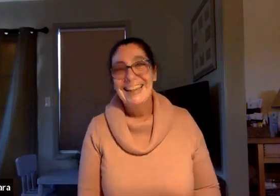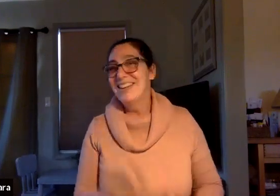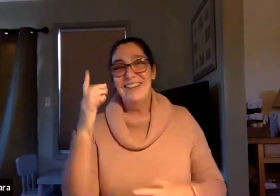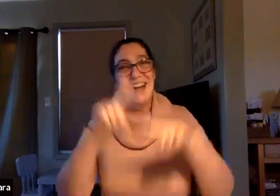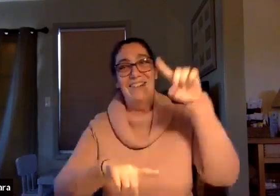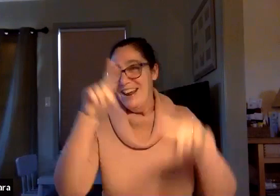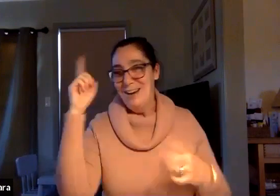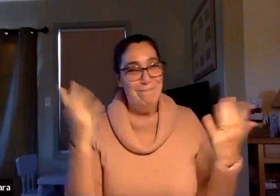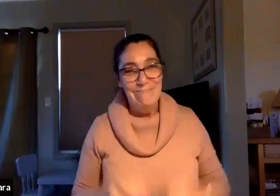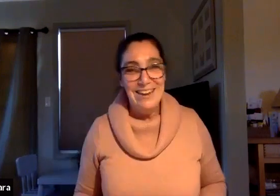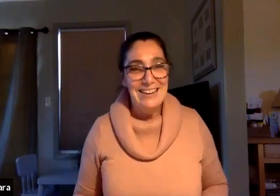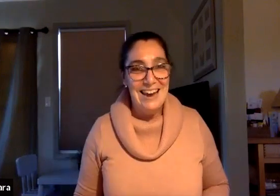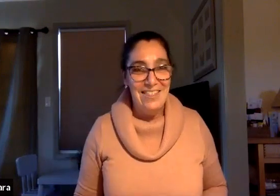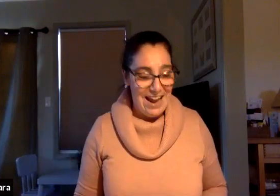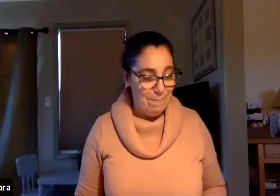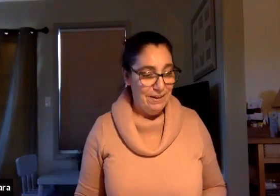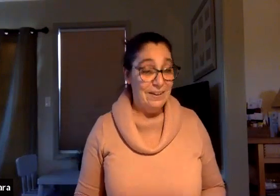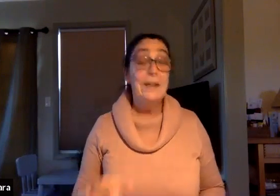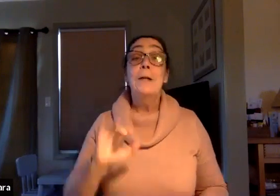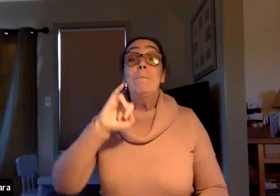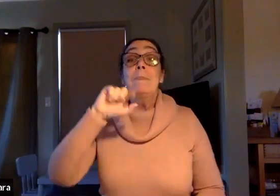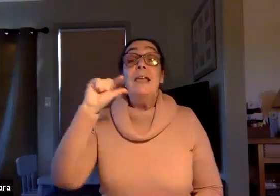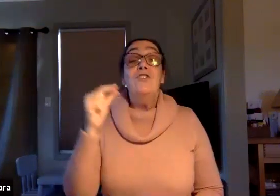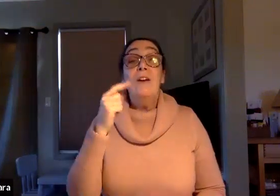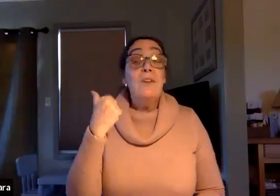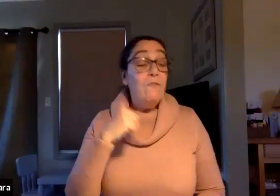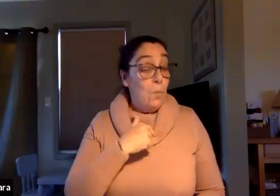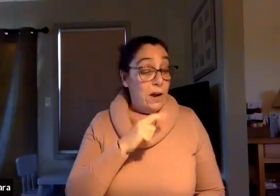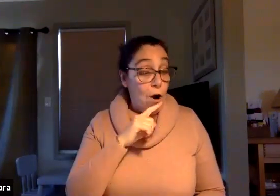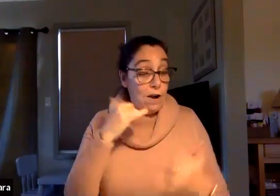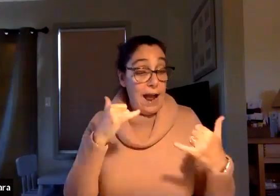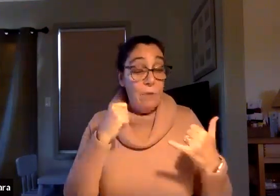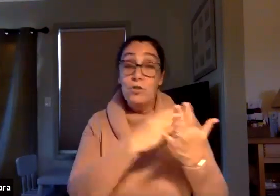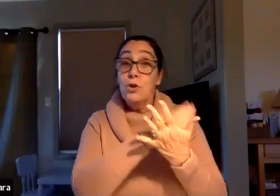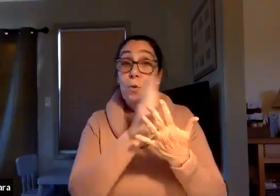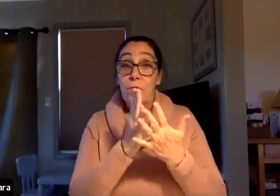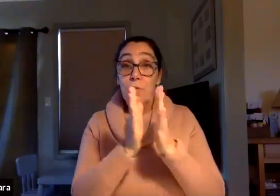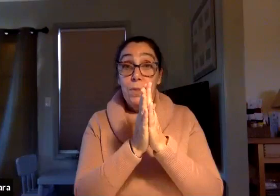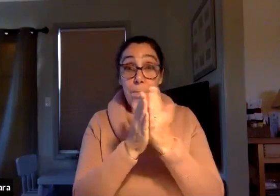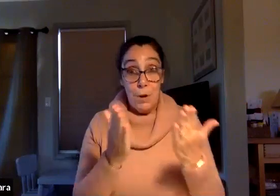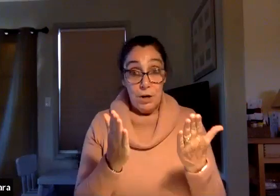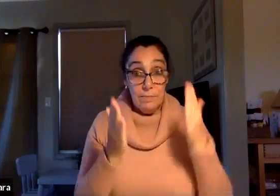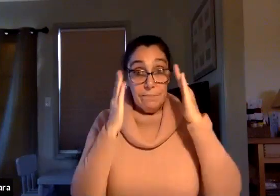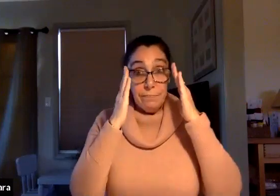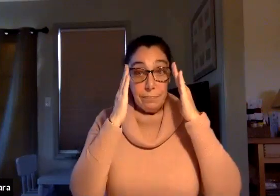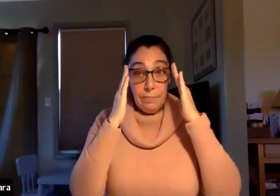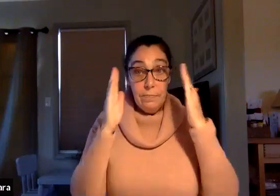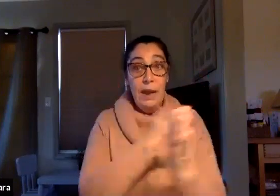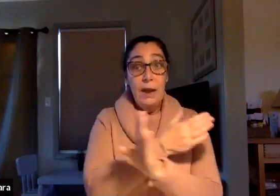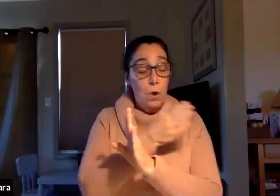so it's kind of random as to how that happens. Genevieve, we are now just going through the book and we're